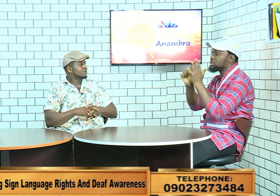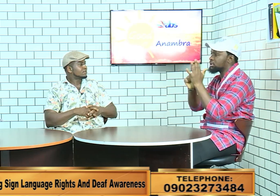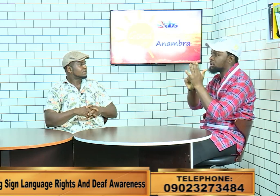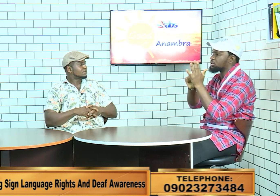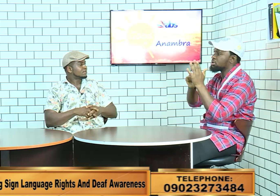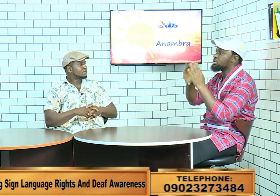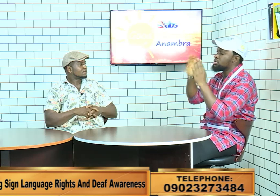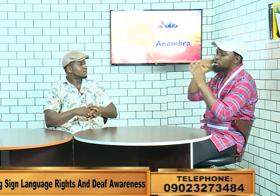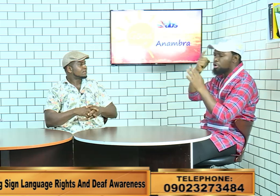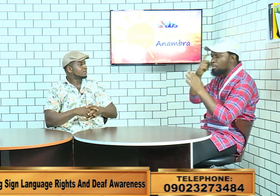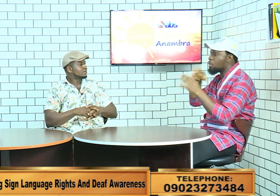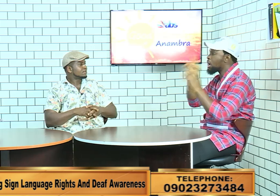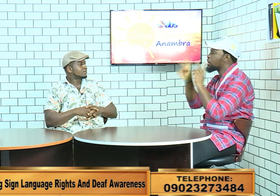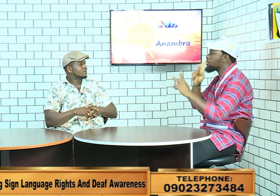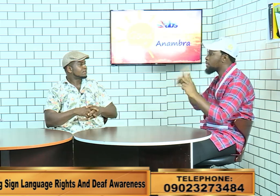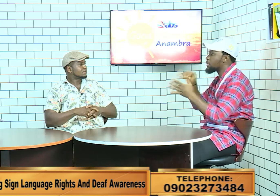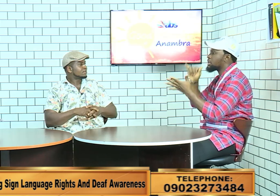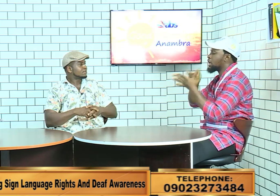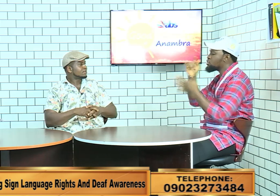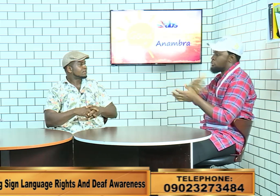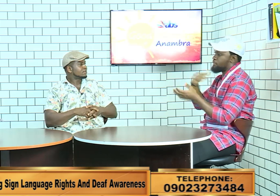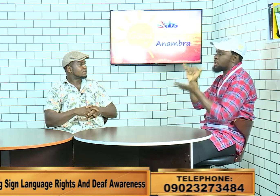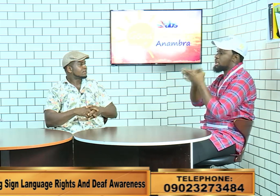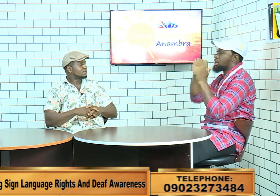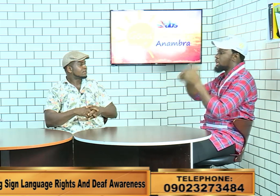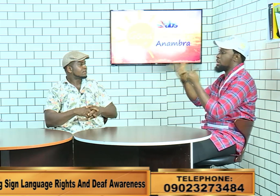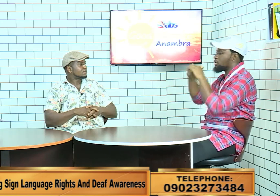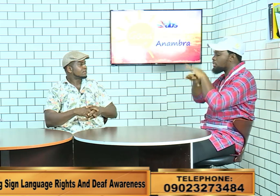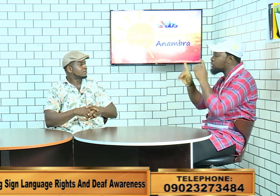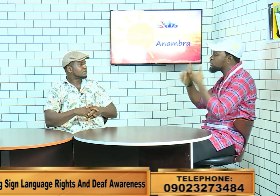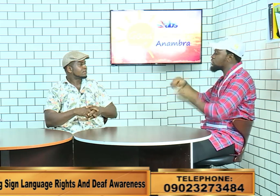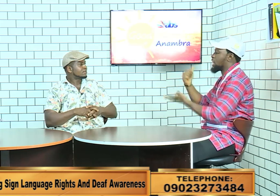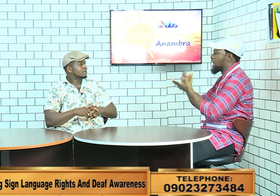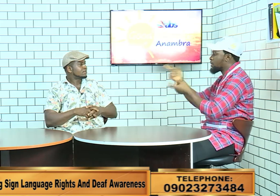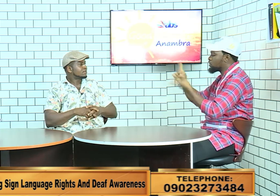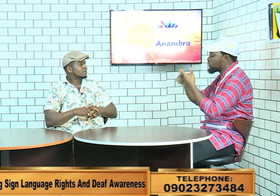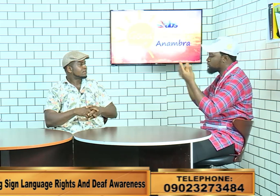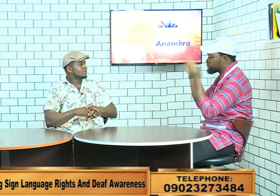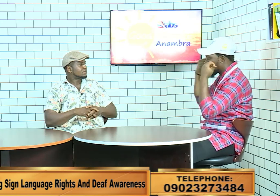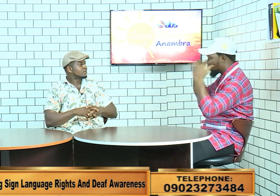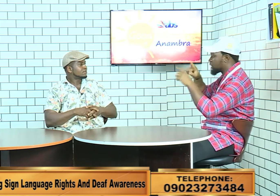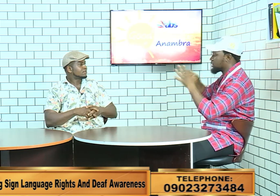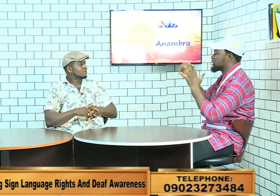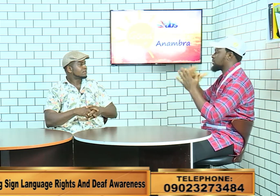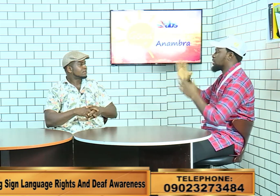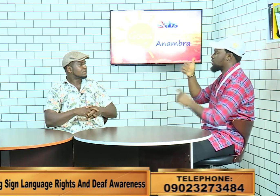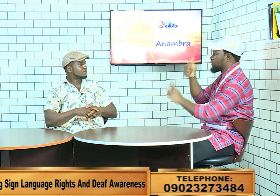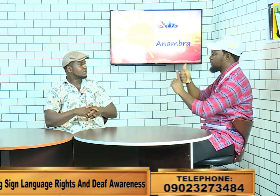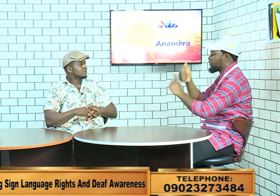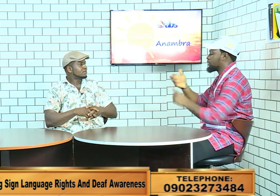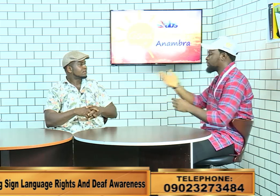of Assembly? Who are the people that you feel that can come in to help you achieve this plan of yours?